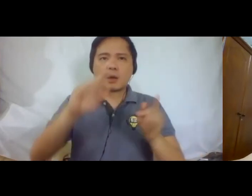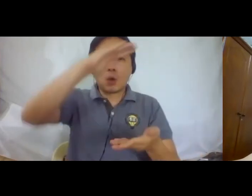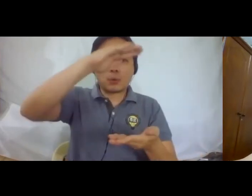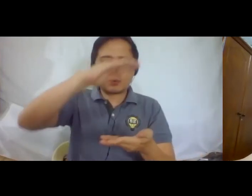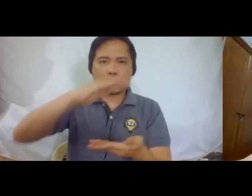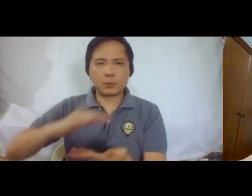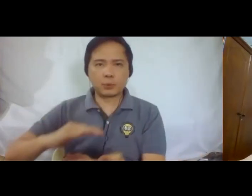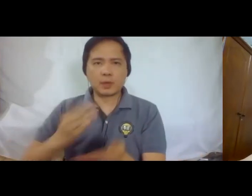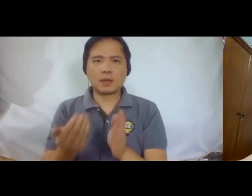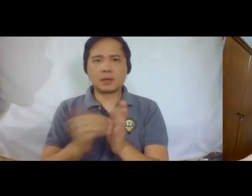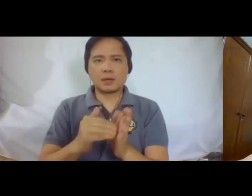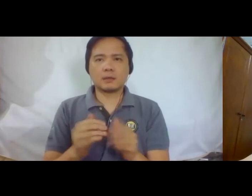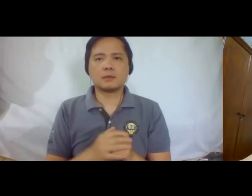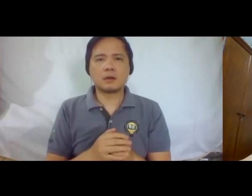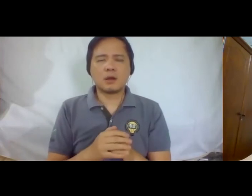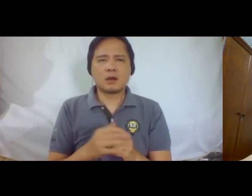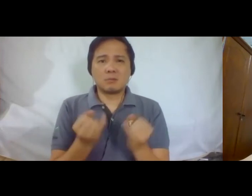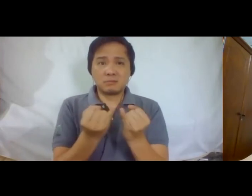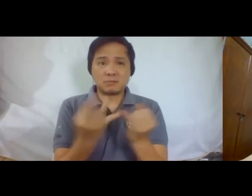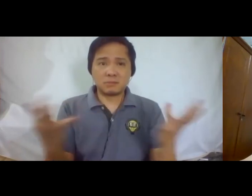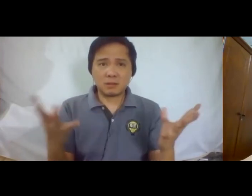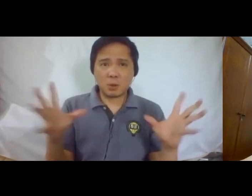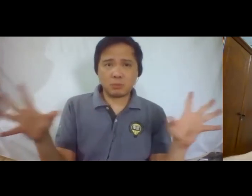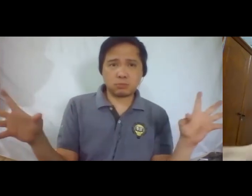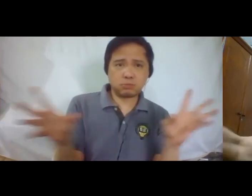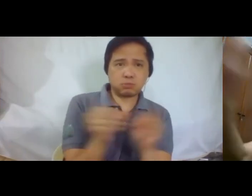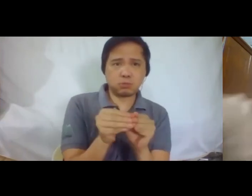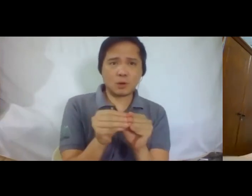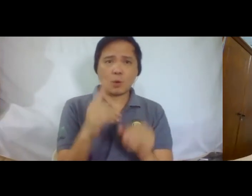Total cases for 1 year,